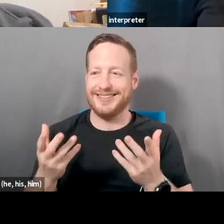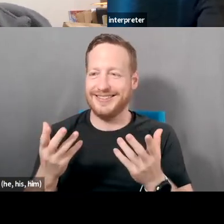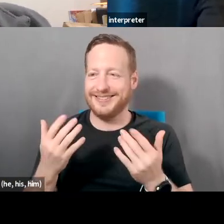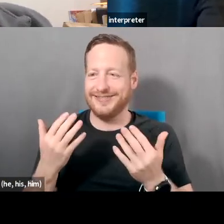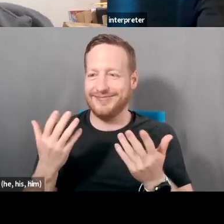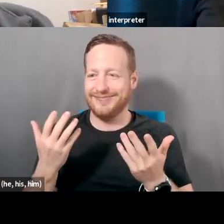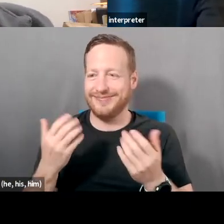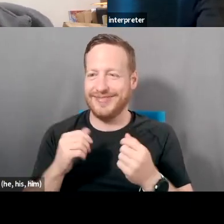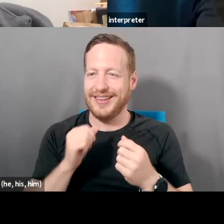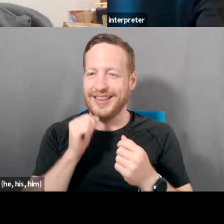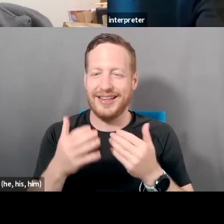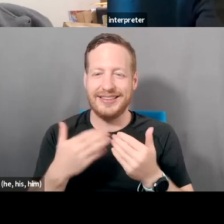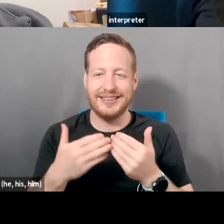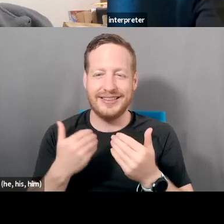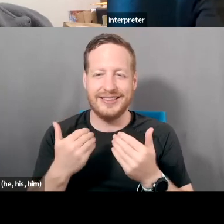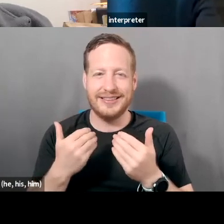But